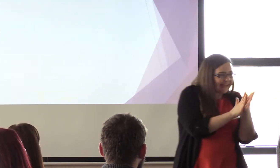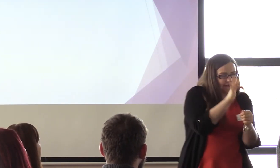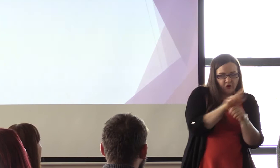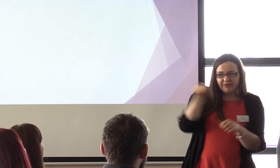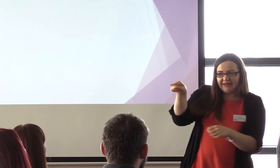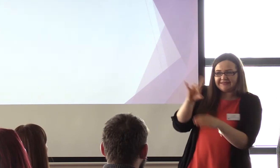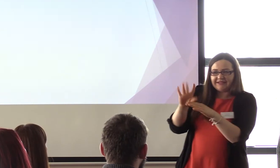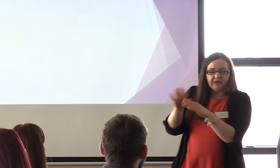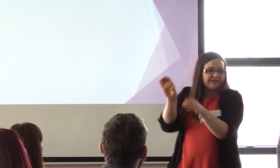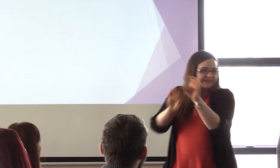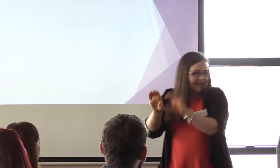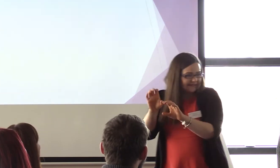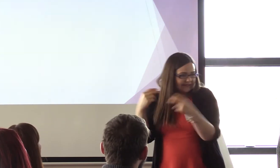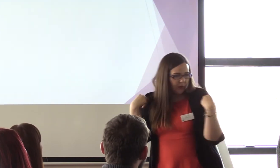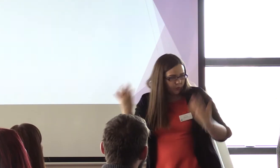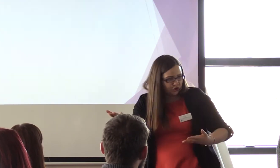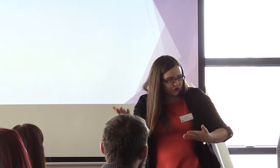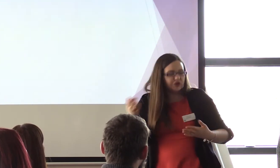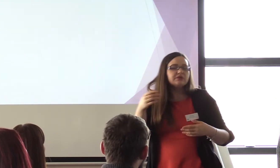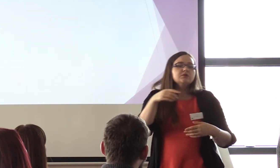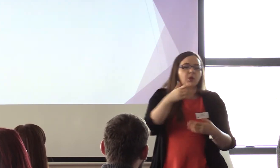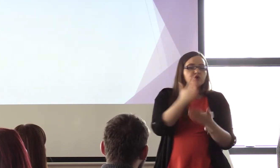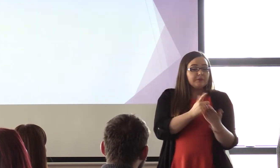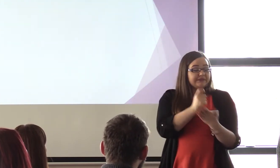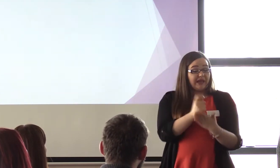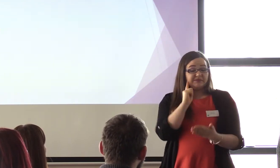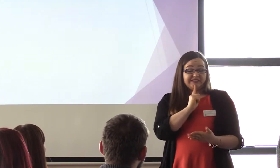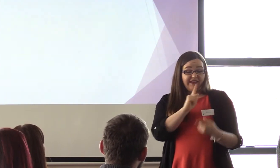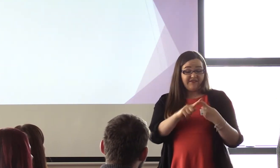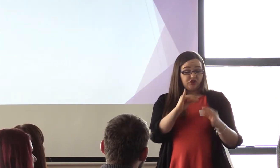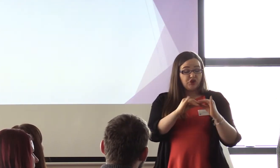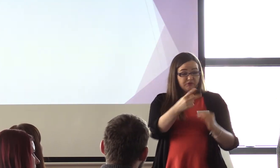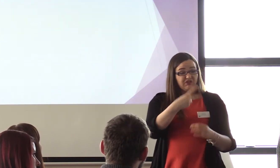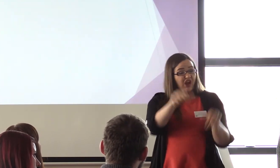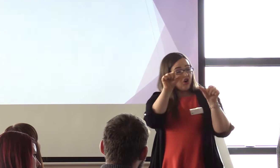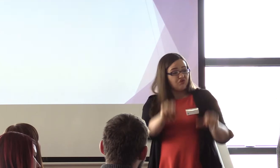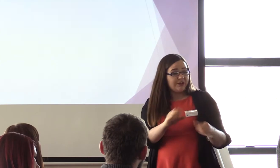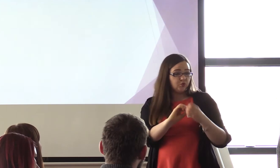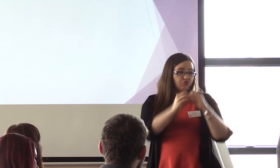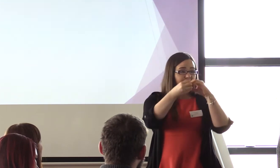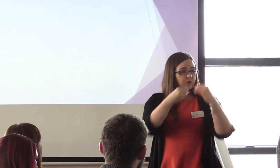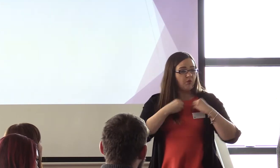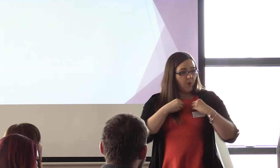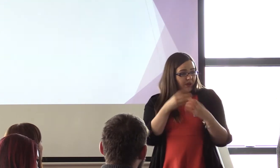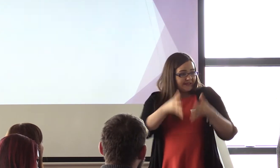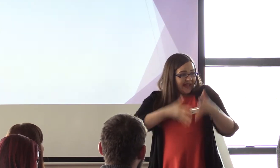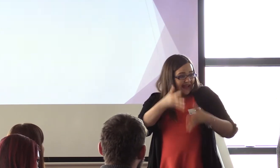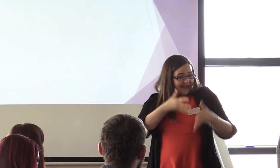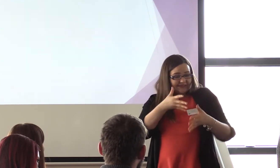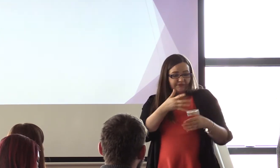a scientific language, there wouldn't be specific signs for certain English words within signs. So the student and the interpreter